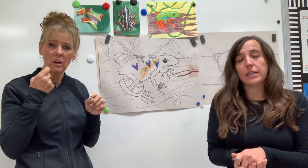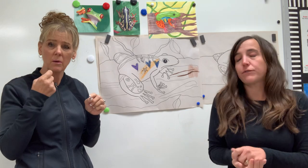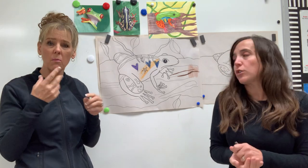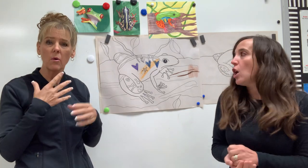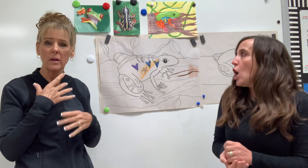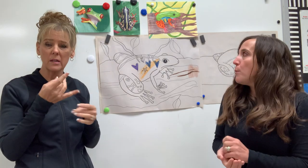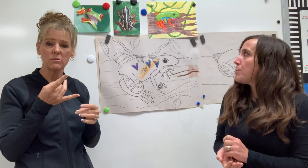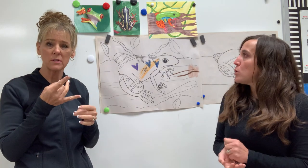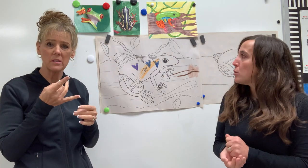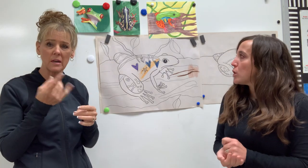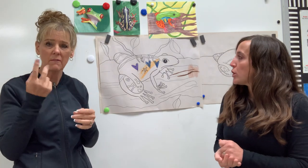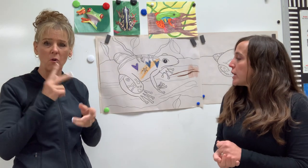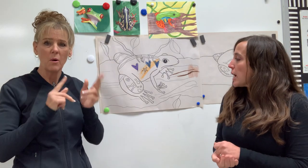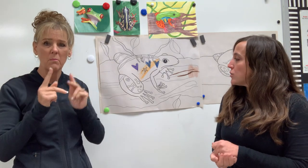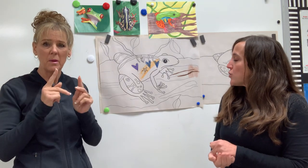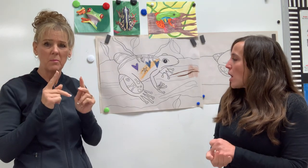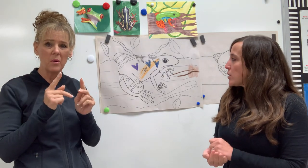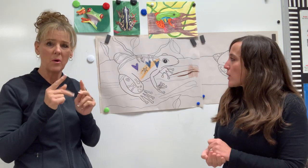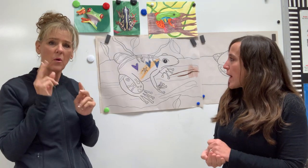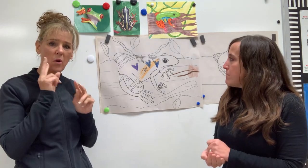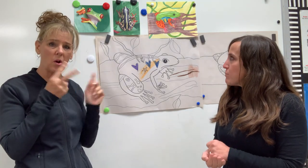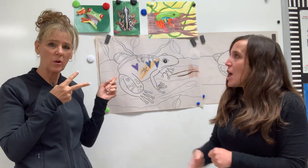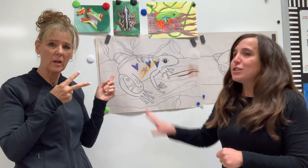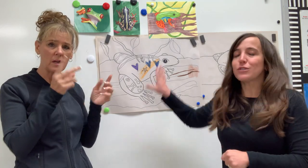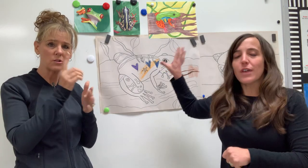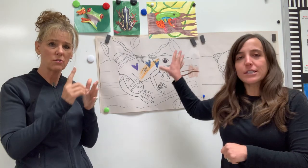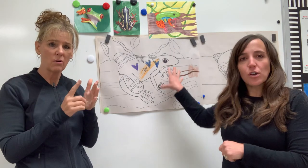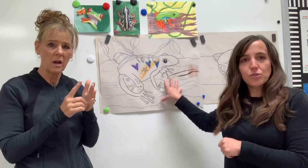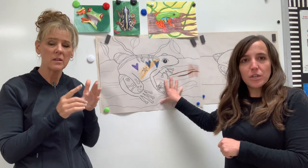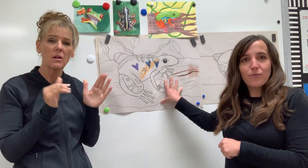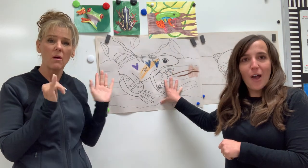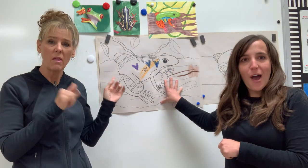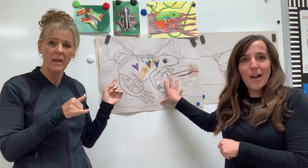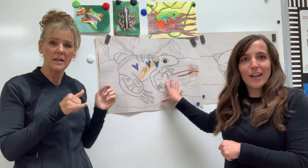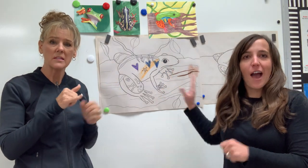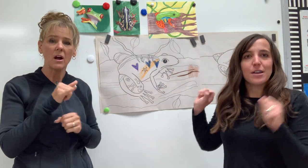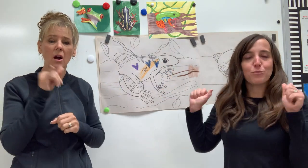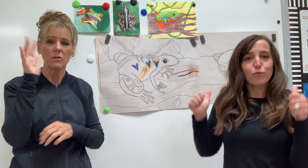more interesting for people who are looking at your drawing, okay? So that's our